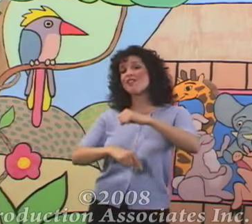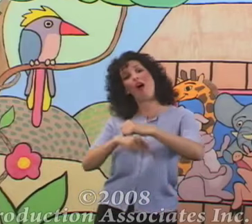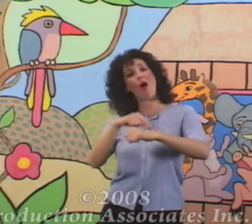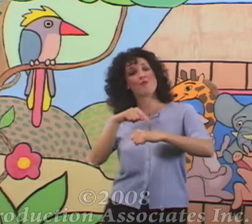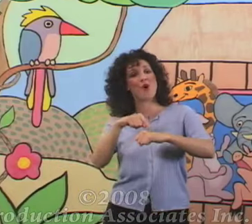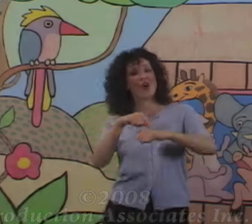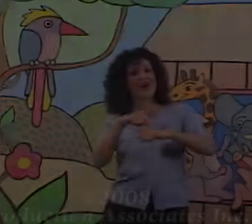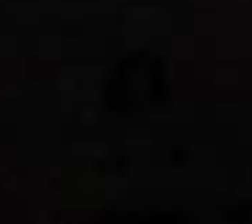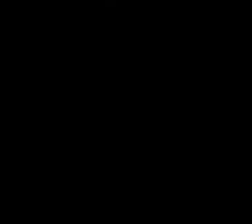the world.